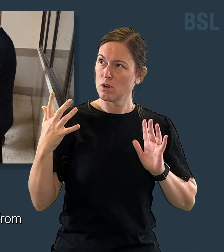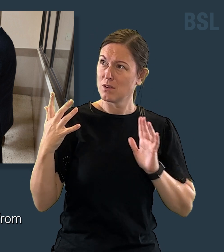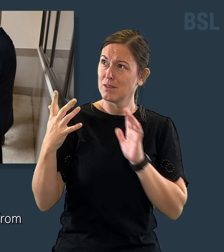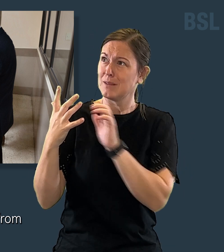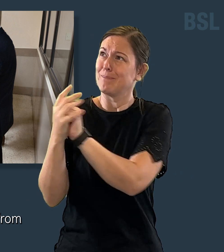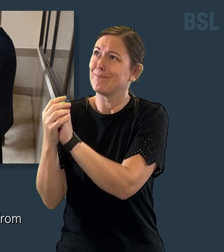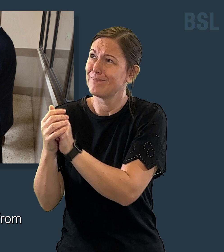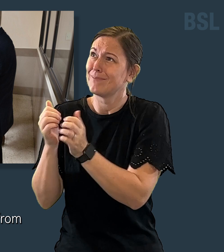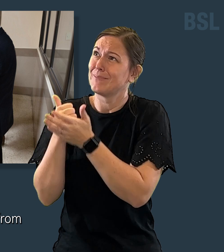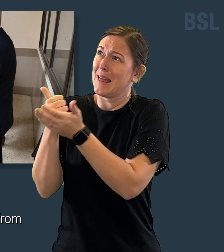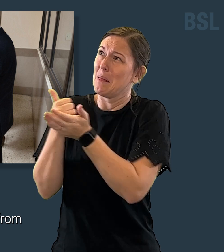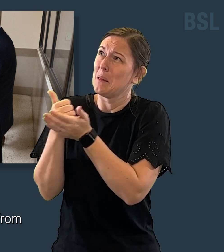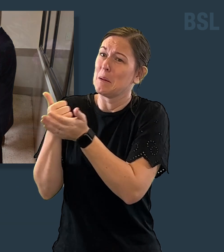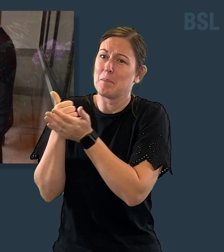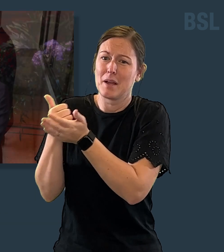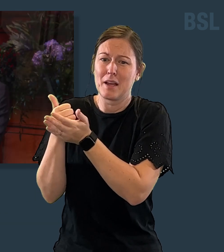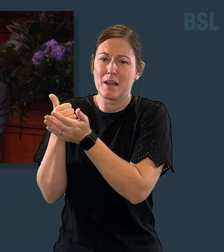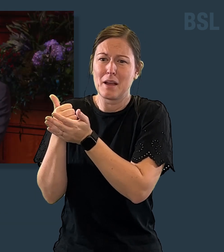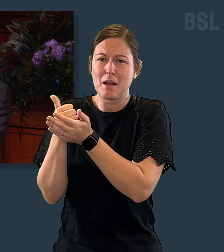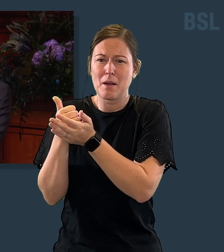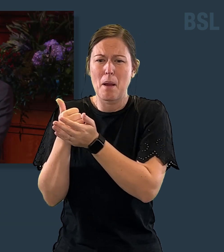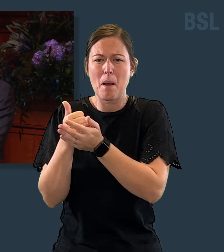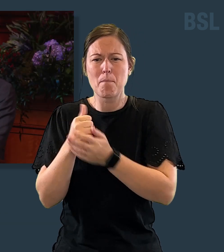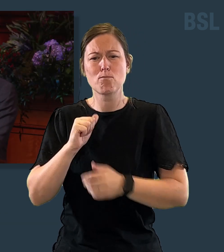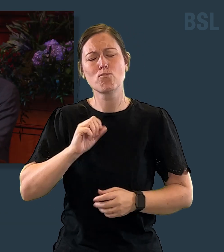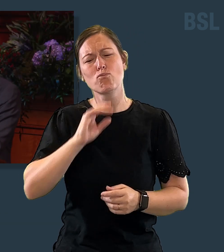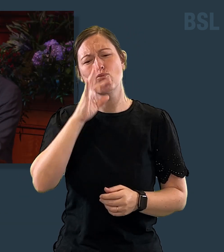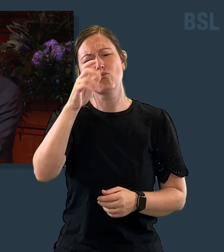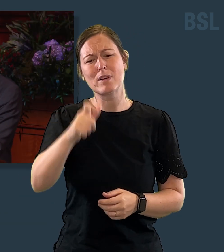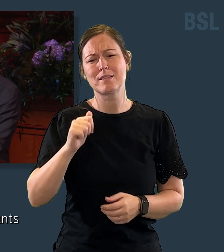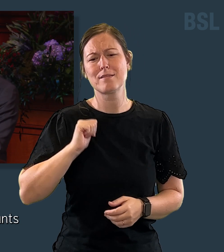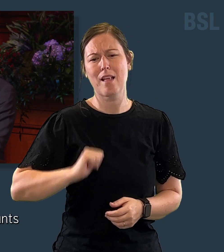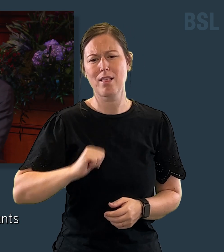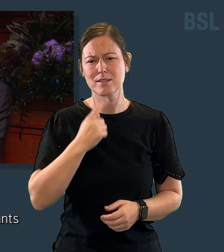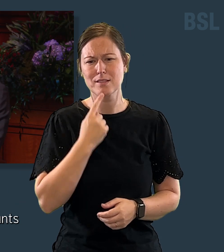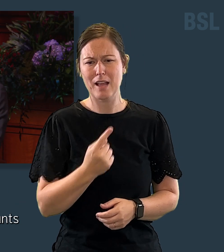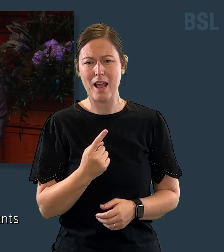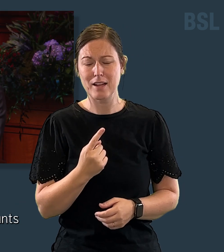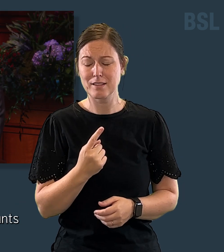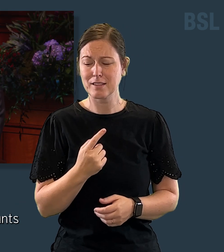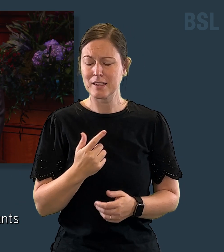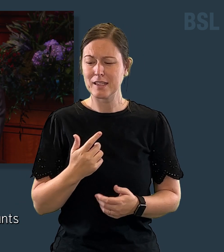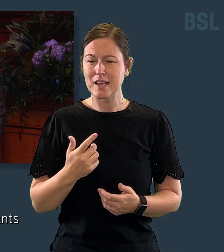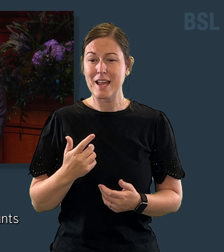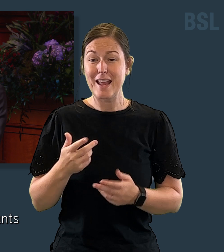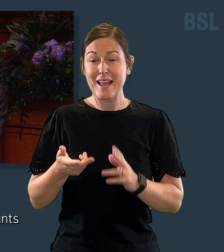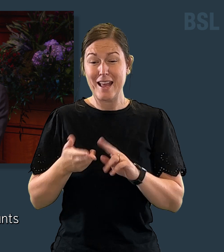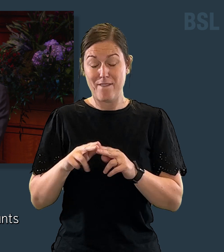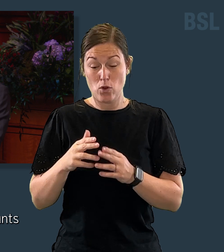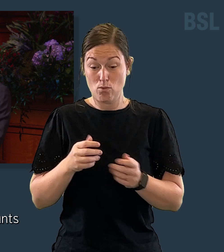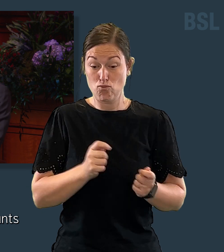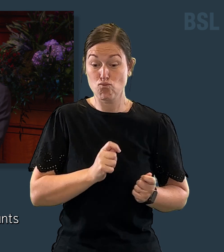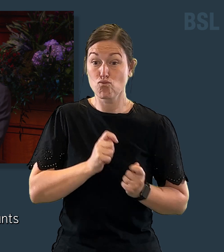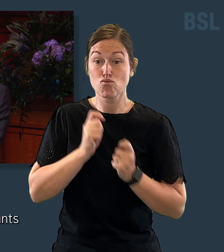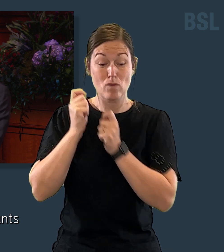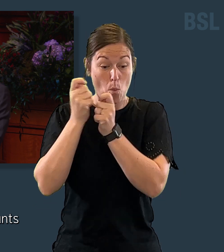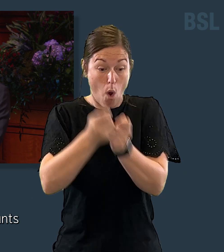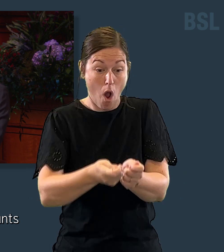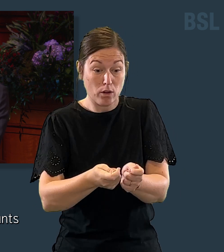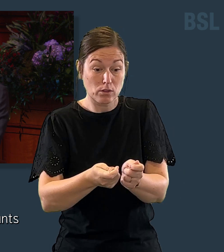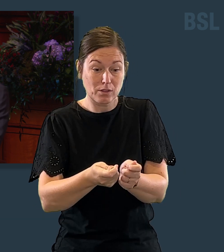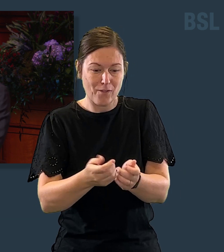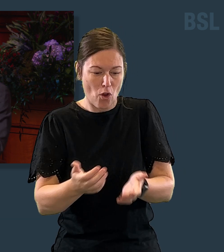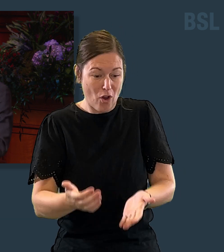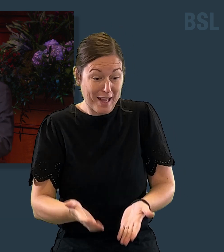I had to cling to Him. President Nelson taught that the reward for keeping covenants with God is heavenly